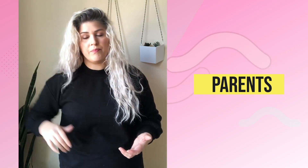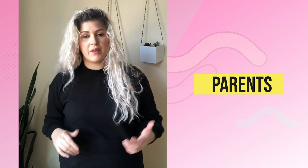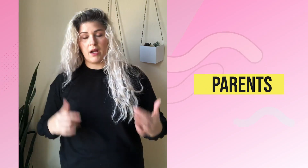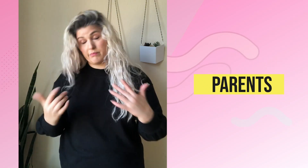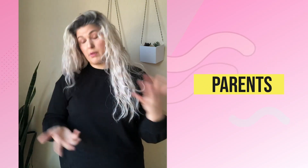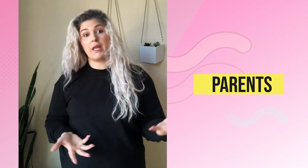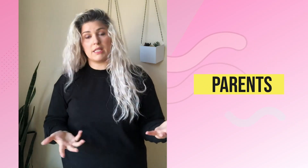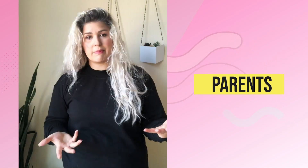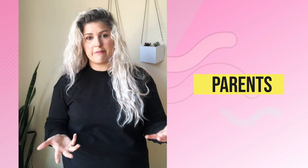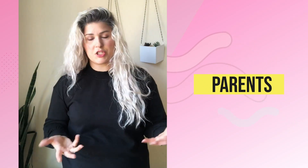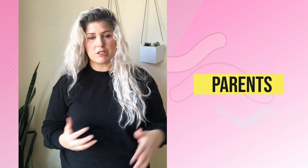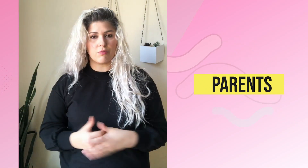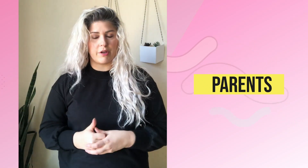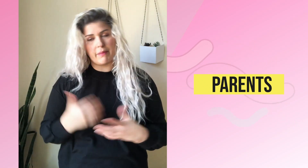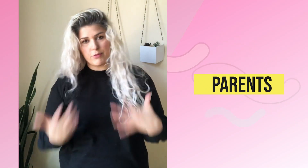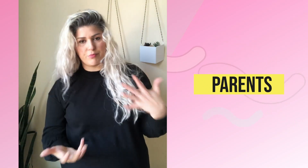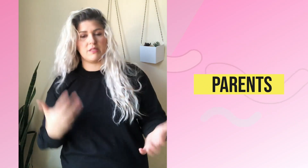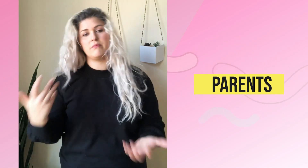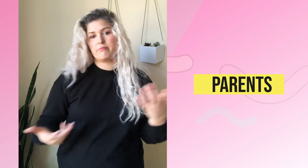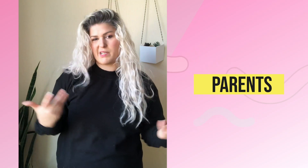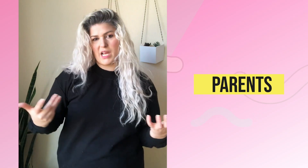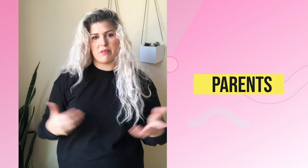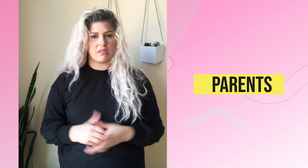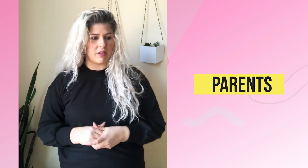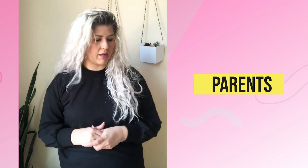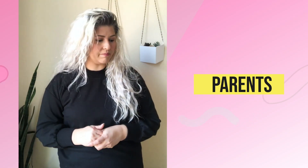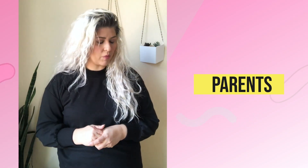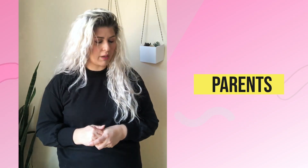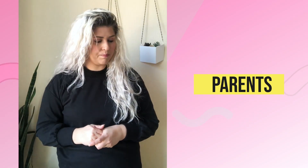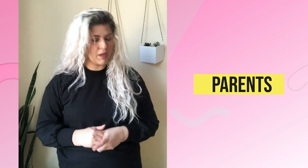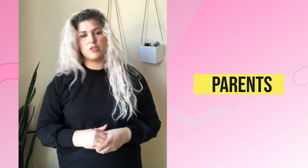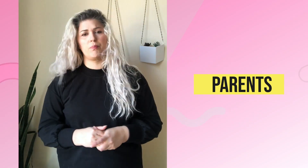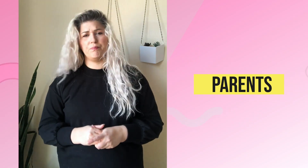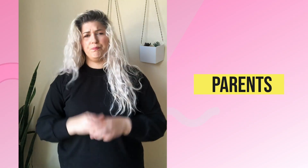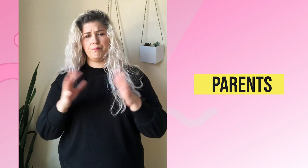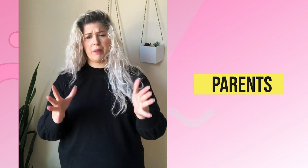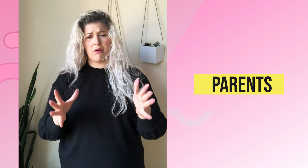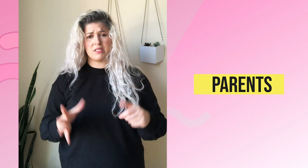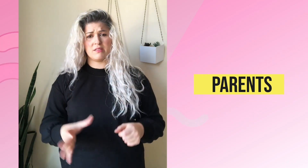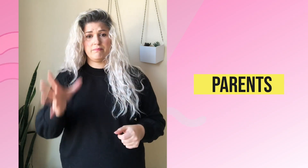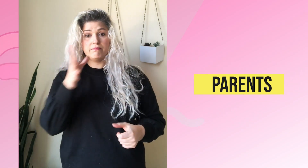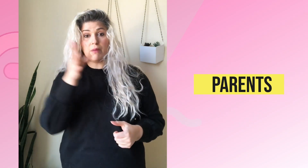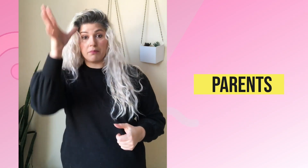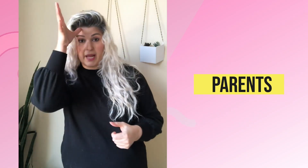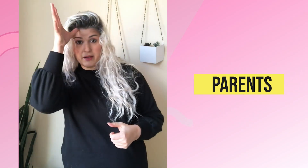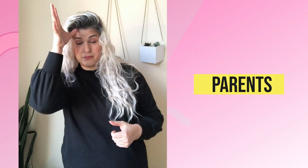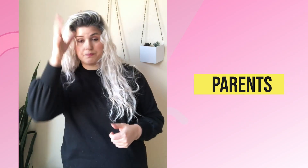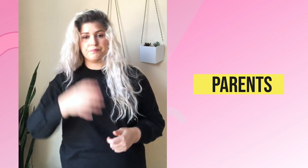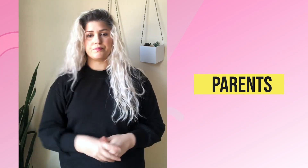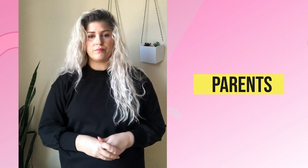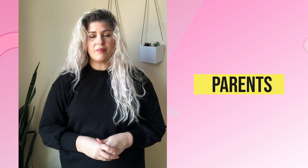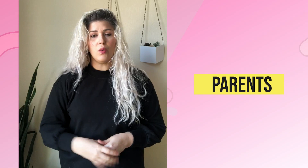high. Again, to be efficient with my movements and my time and stuff like that. Okay, so parents is mom,